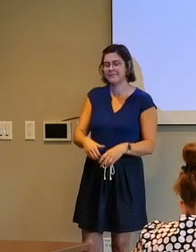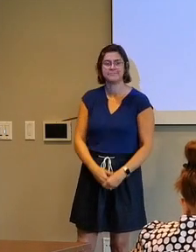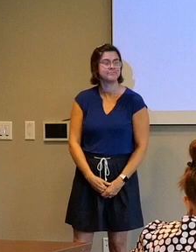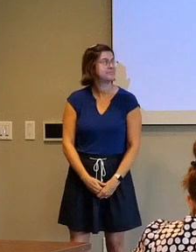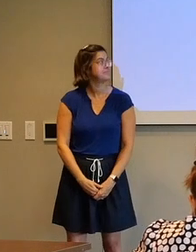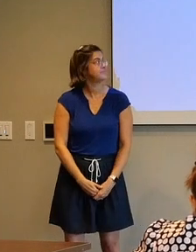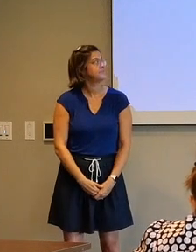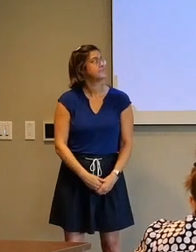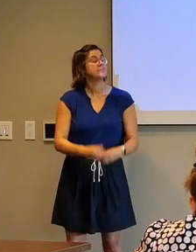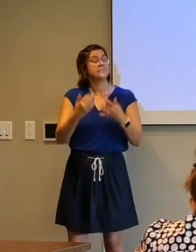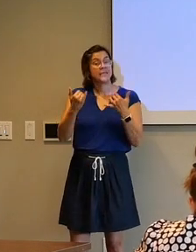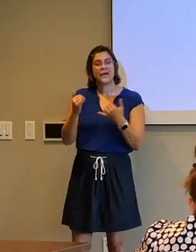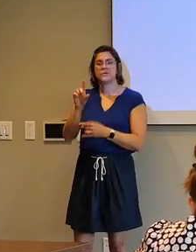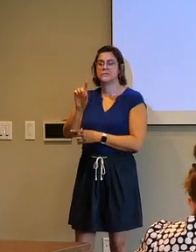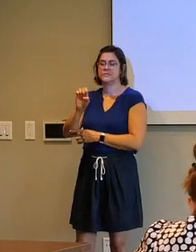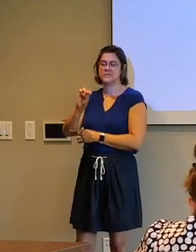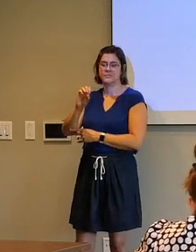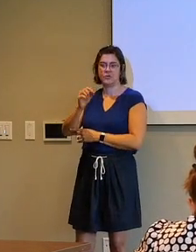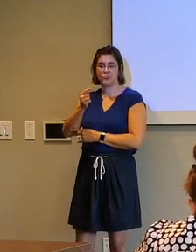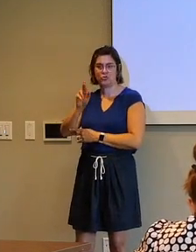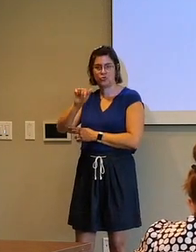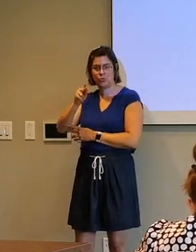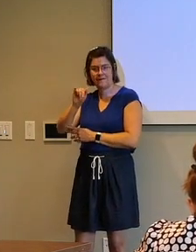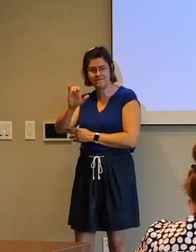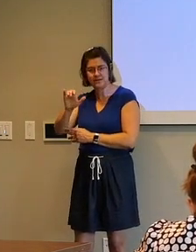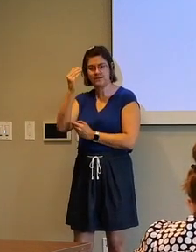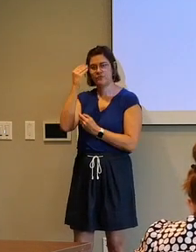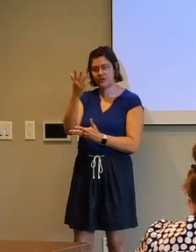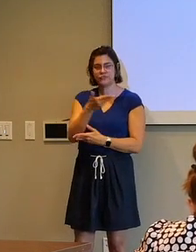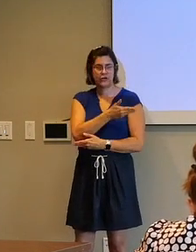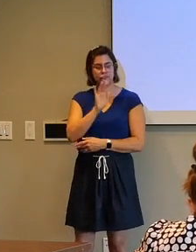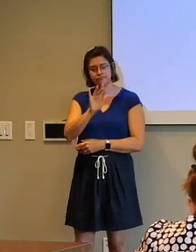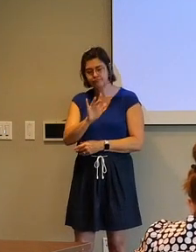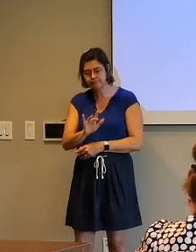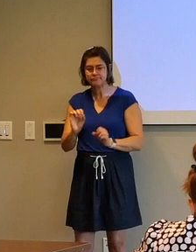And then it goes into some demographics down below.